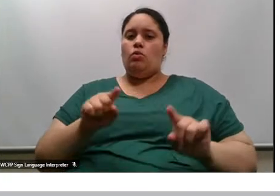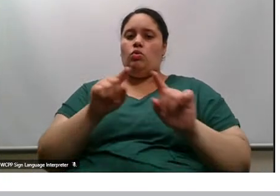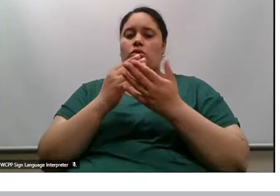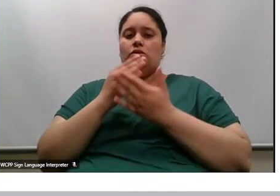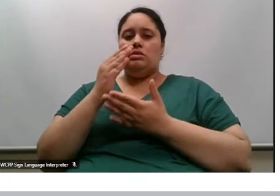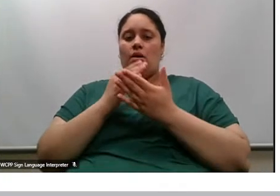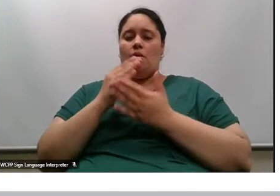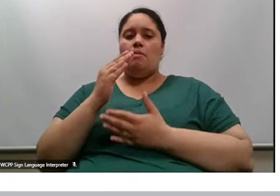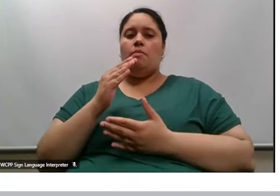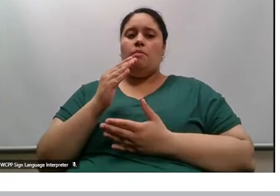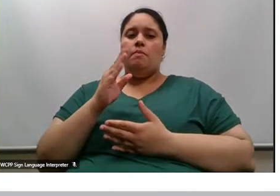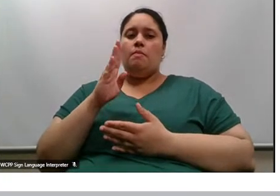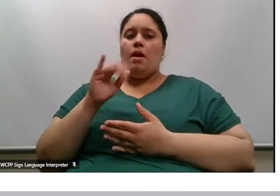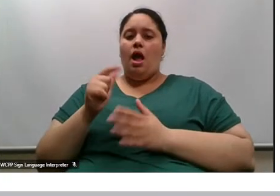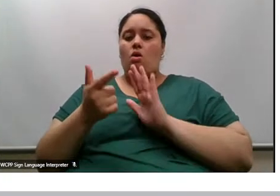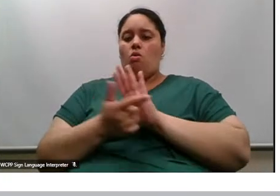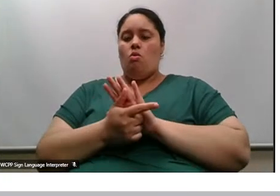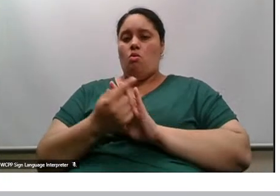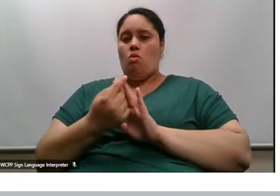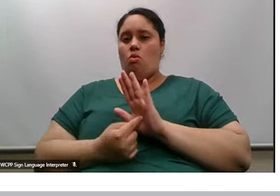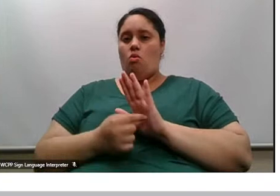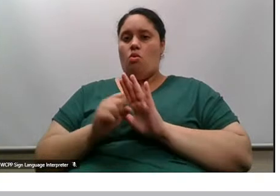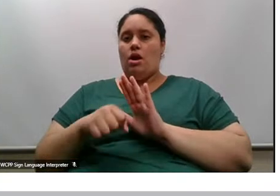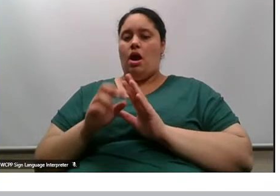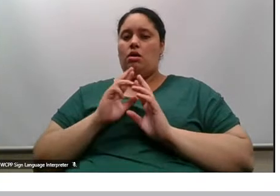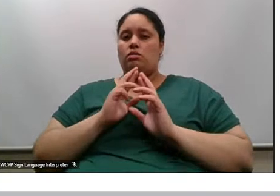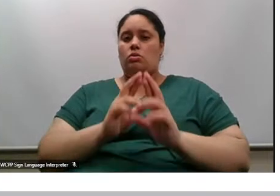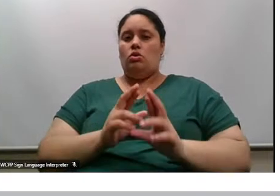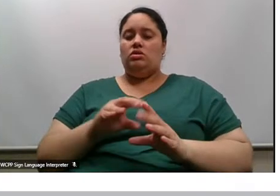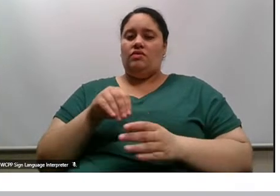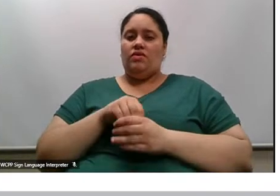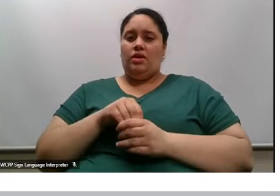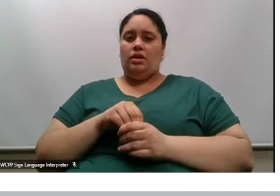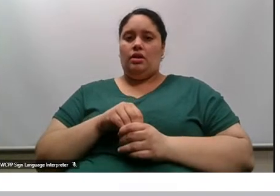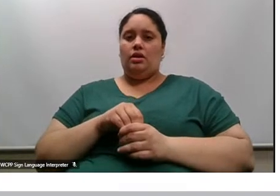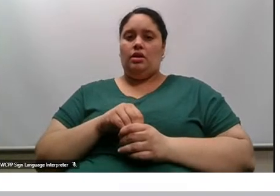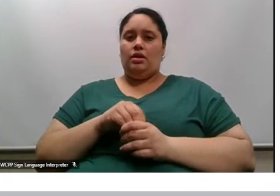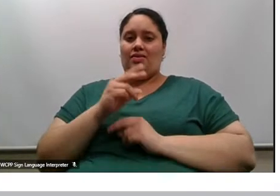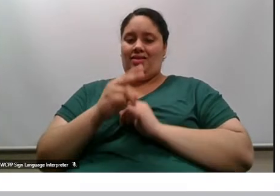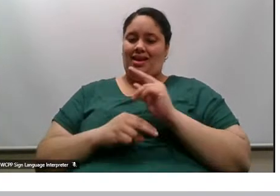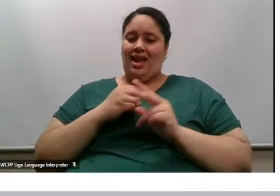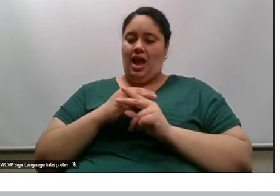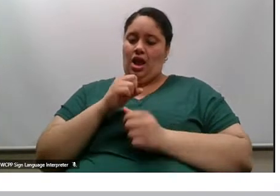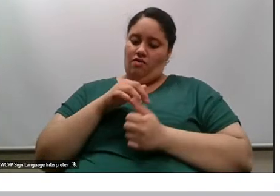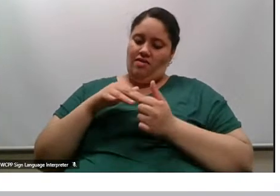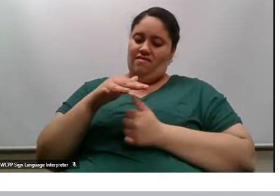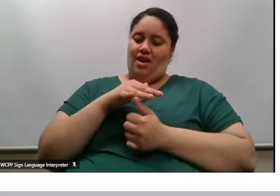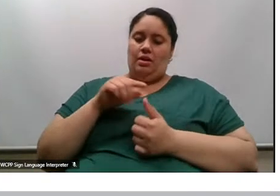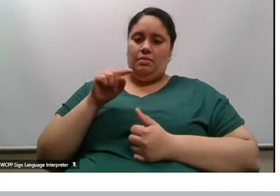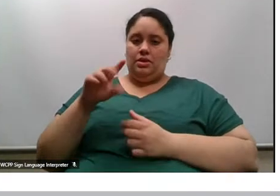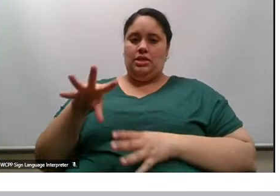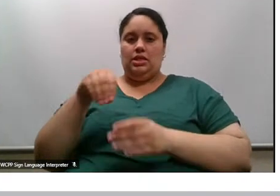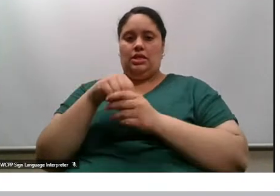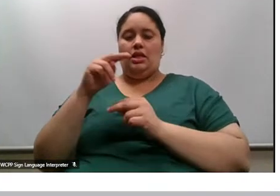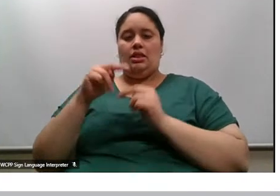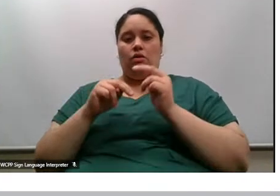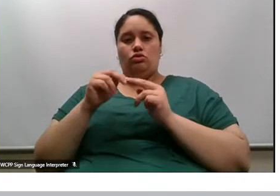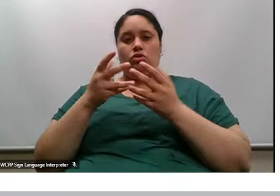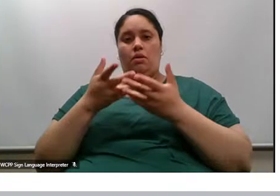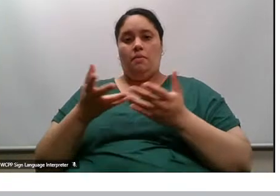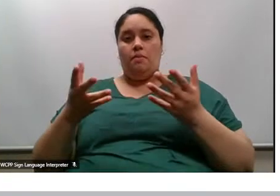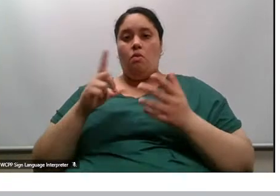the bylaws, you know, to be responsive to the kind of environment that is in the townships, so that as